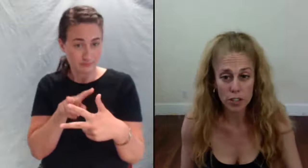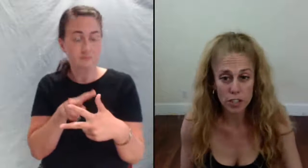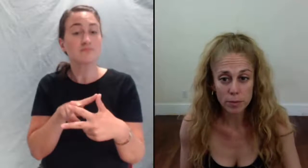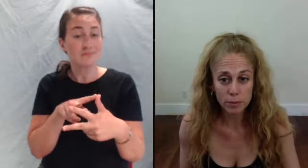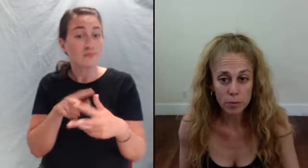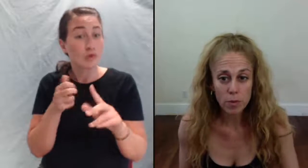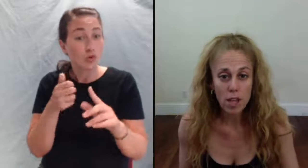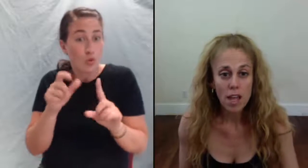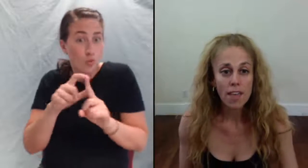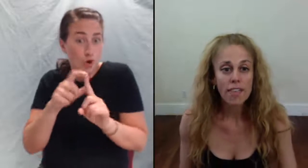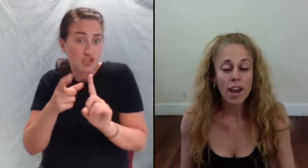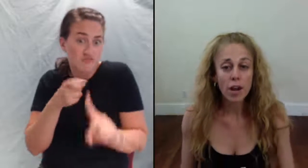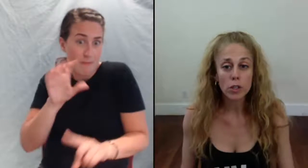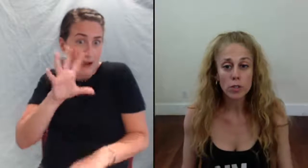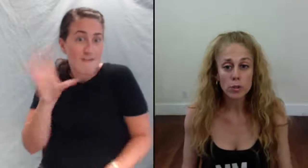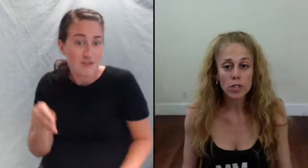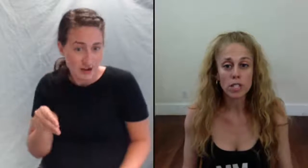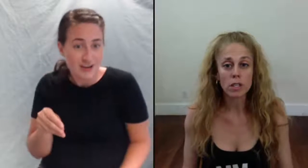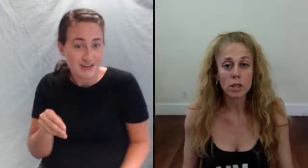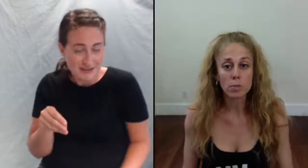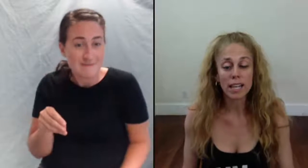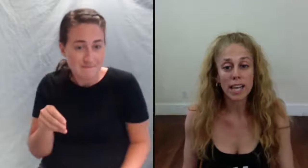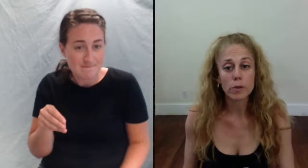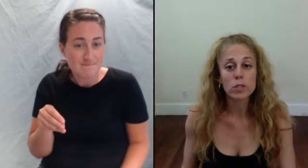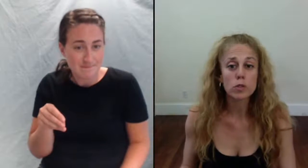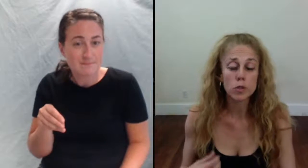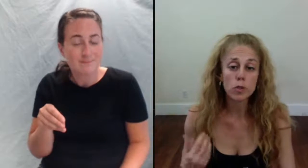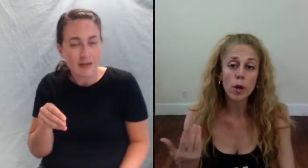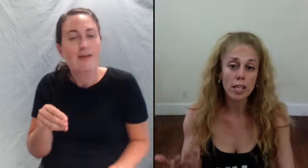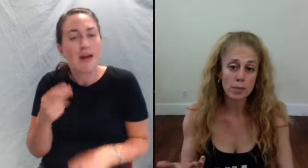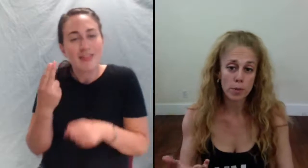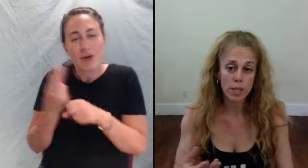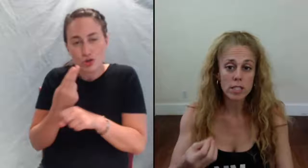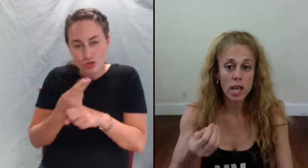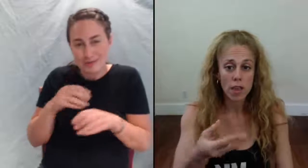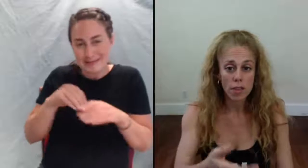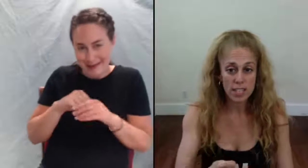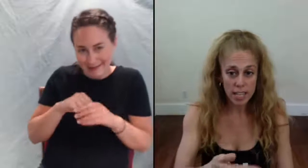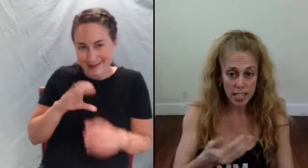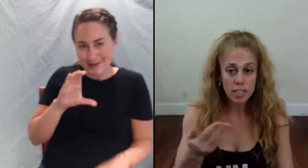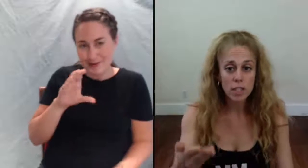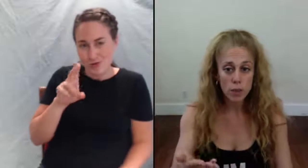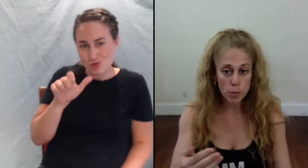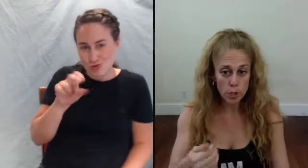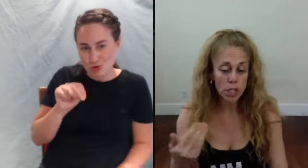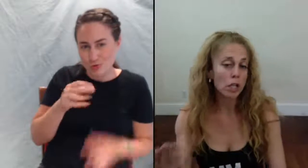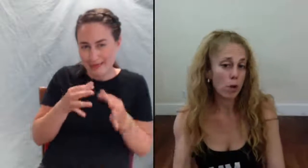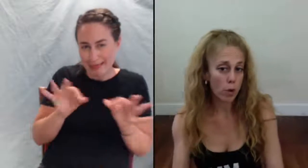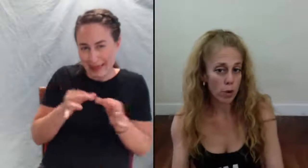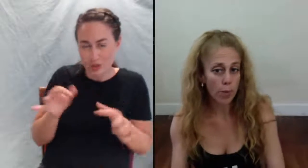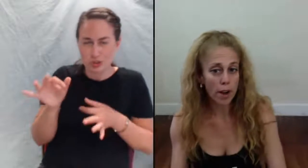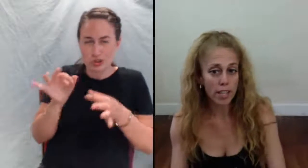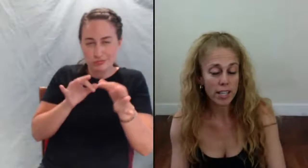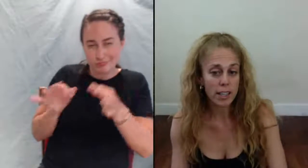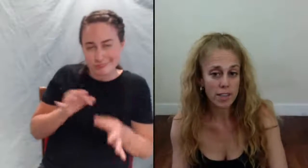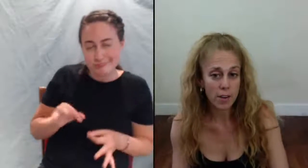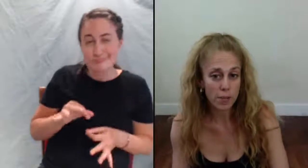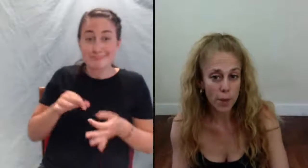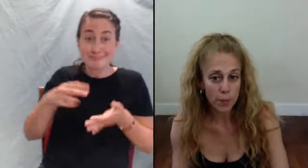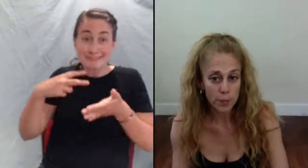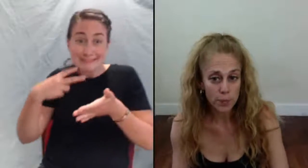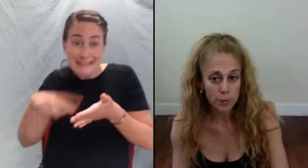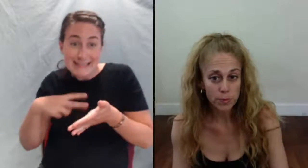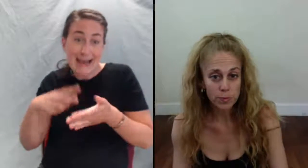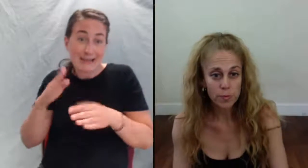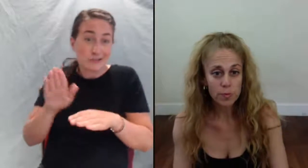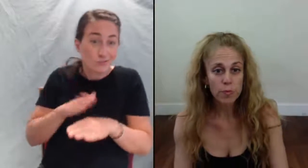African origin that are used in the Cuban language to express the dance, the music, or the party that they're